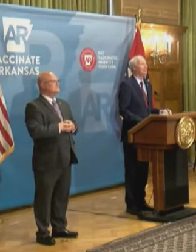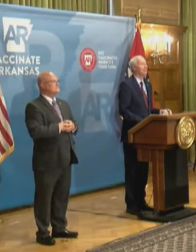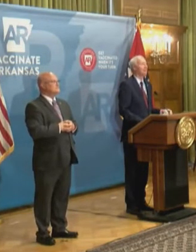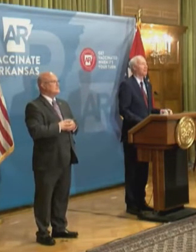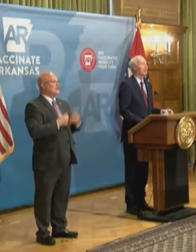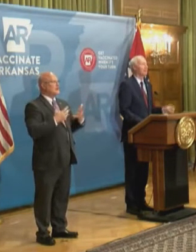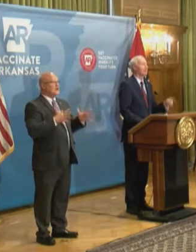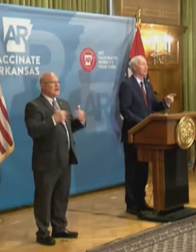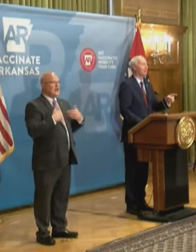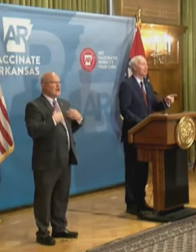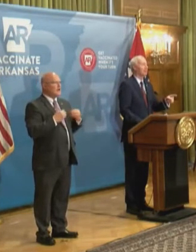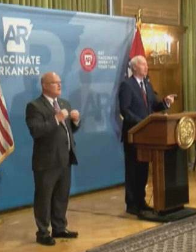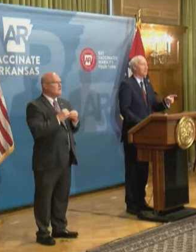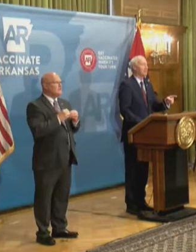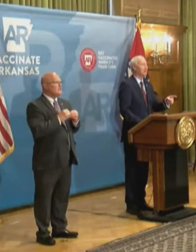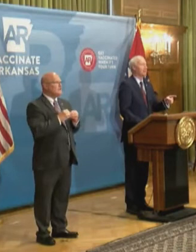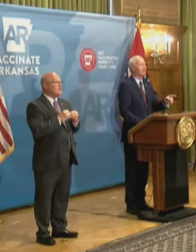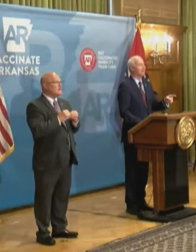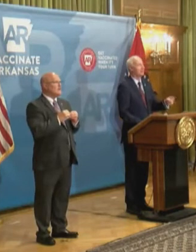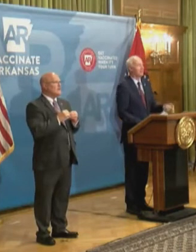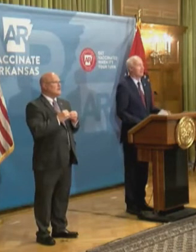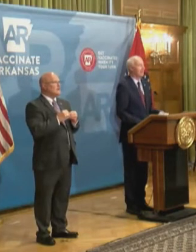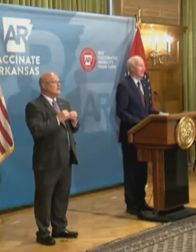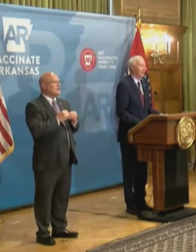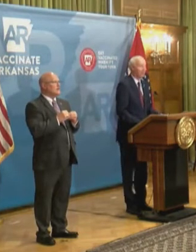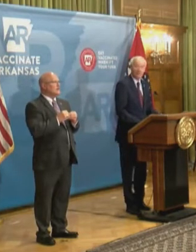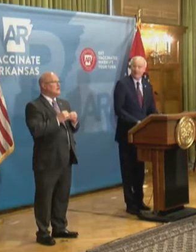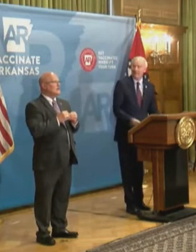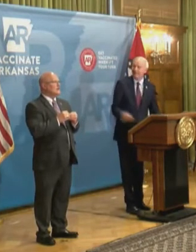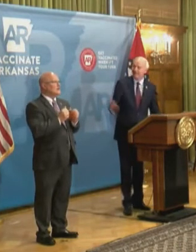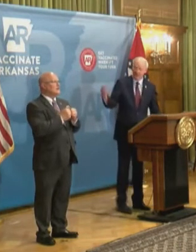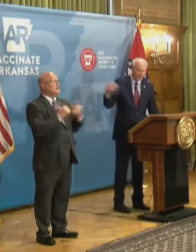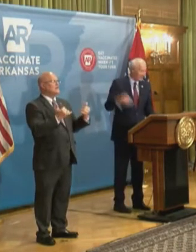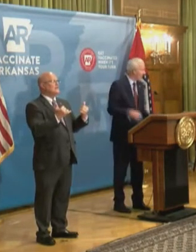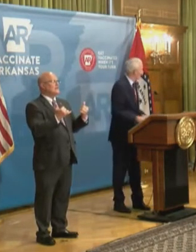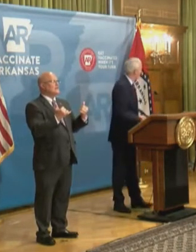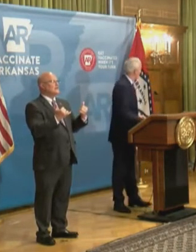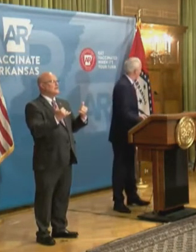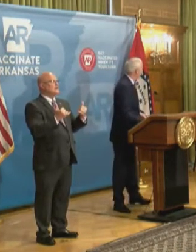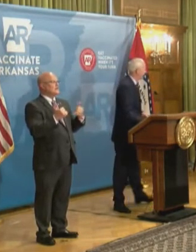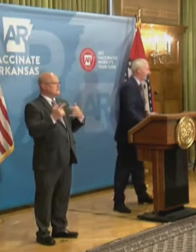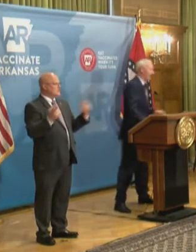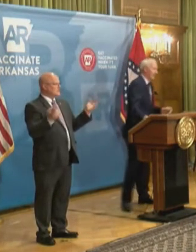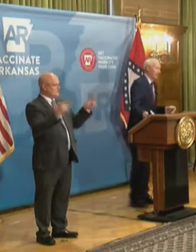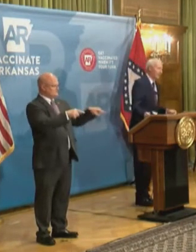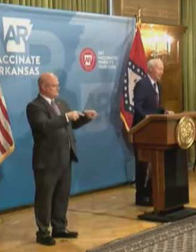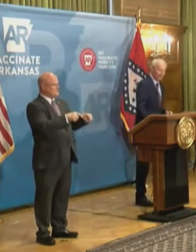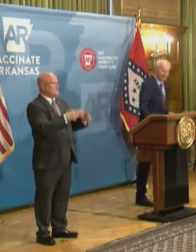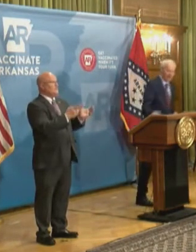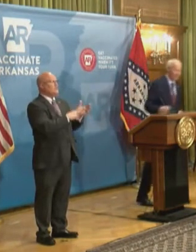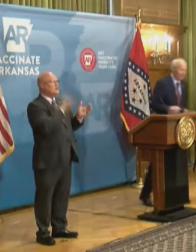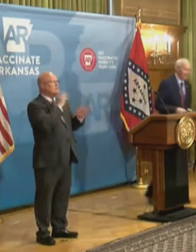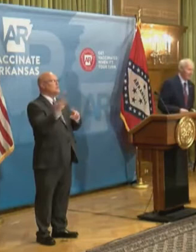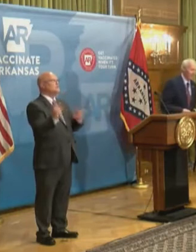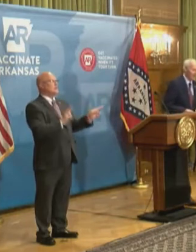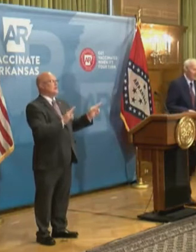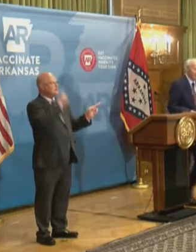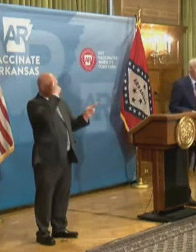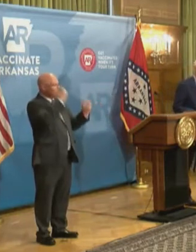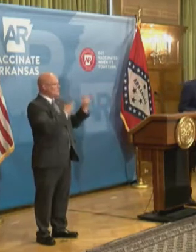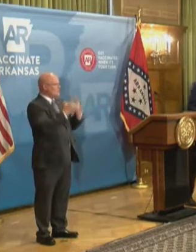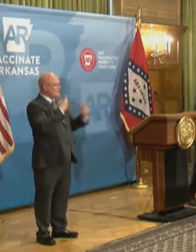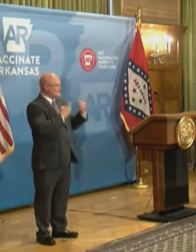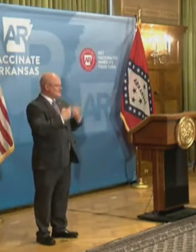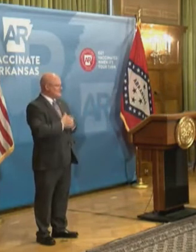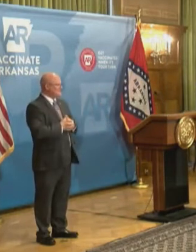And I don't know whether we have anybody remotely, so I think we're good. All right, with that, let's come around, and of course, they'll be ready for